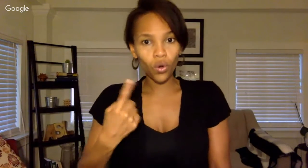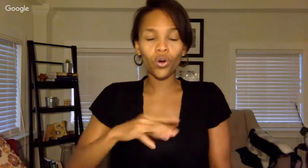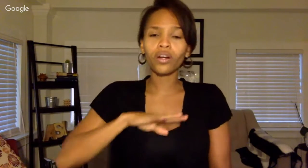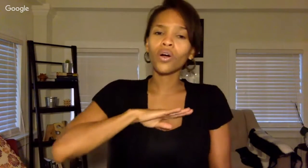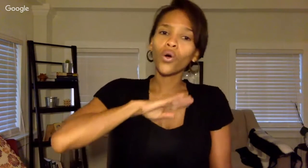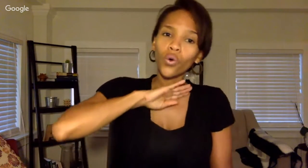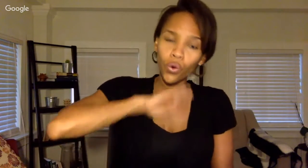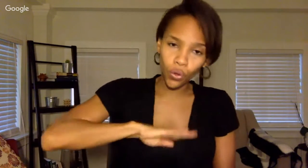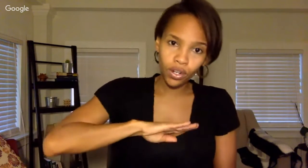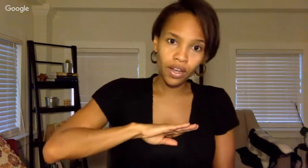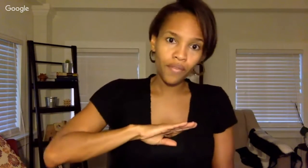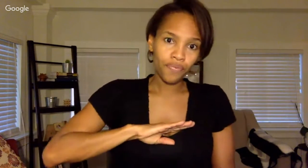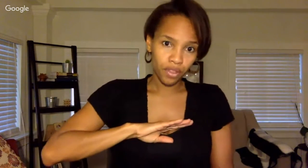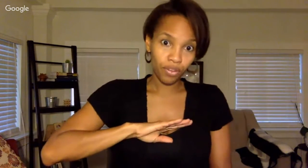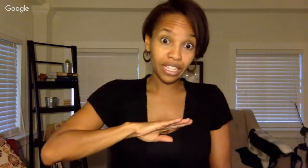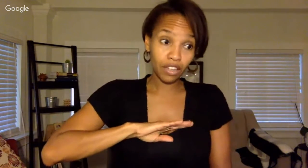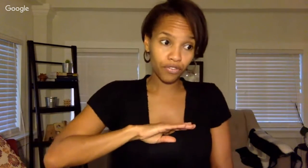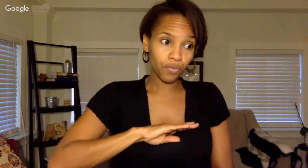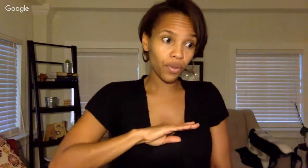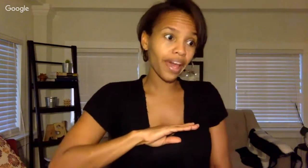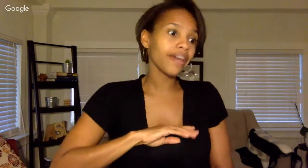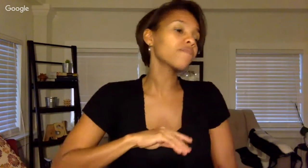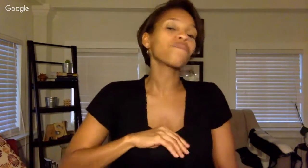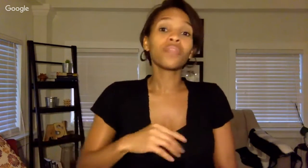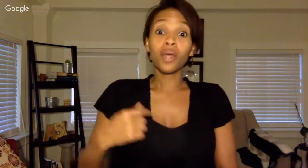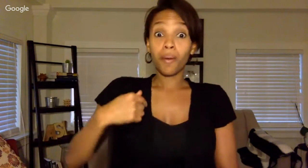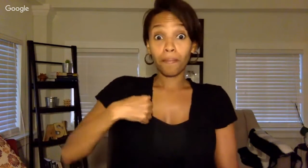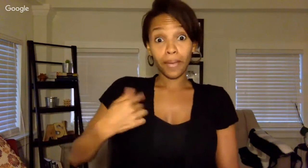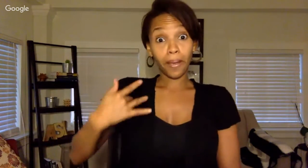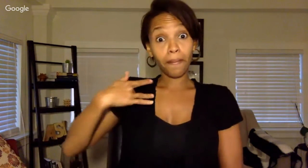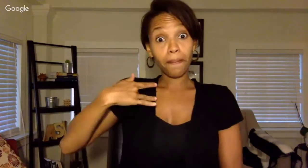or relief, okay?